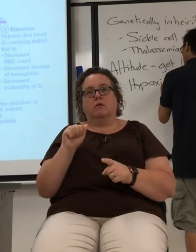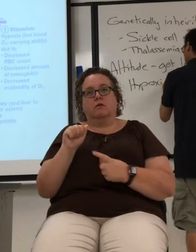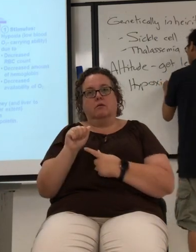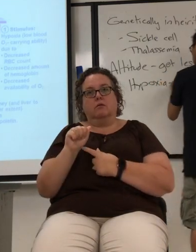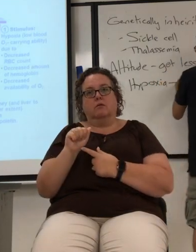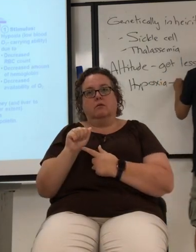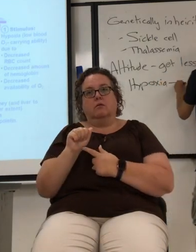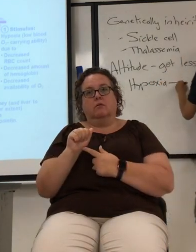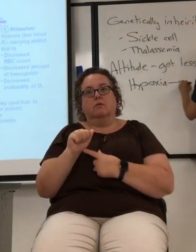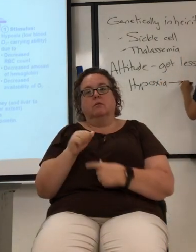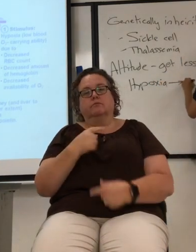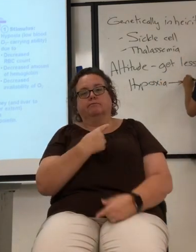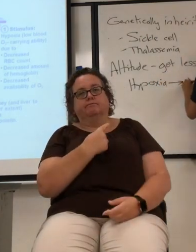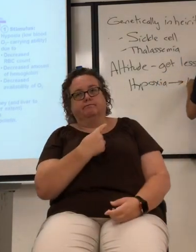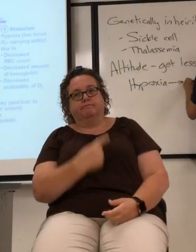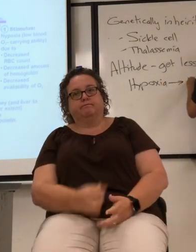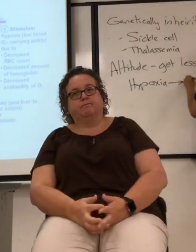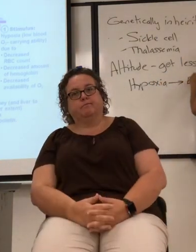Hypoxia induces,